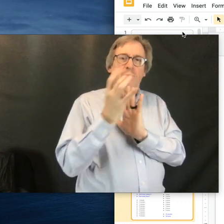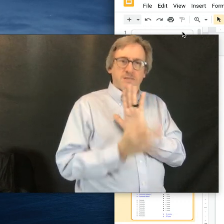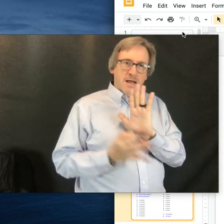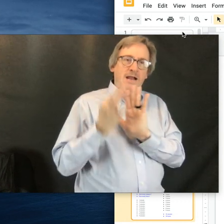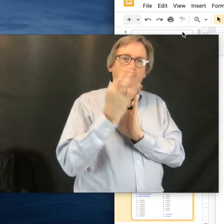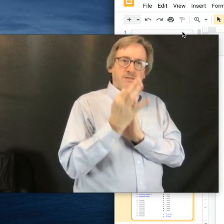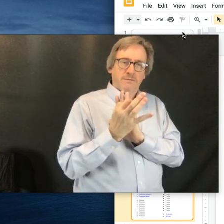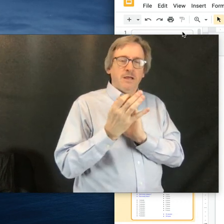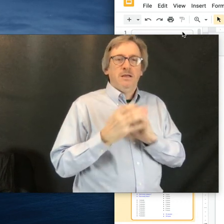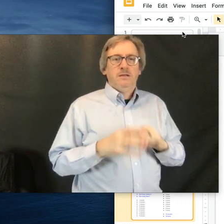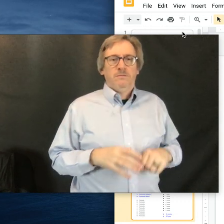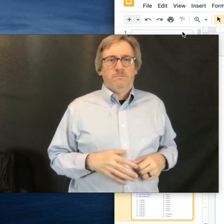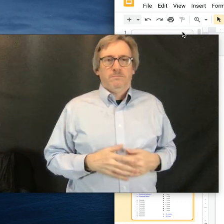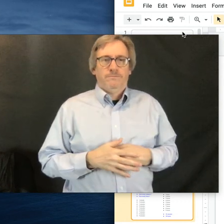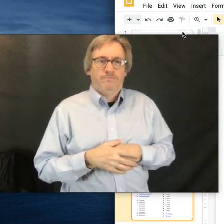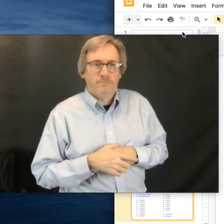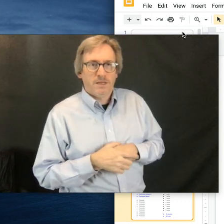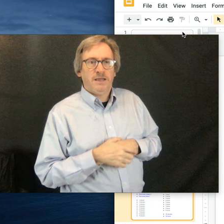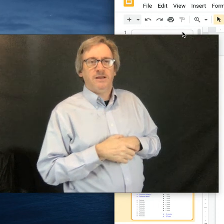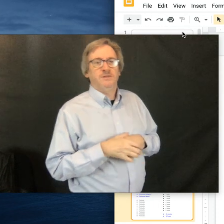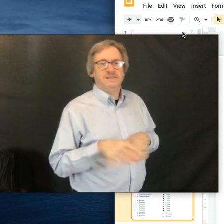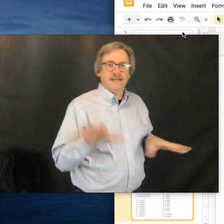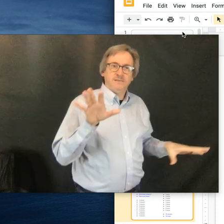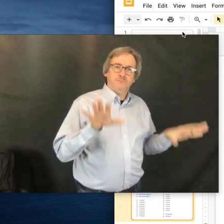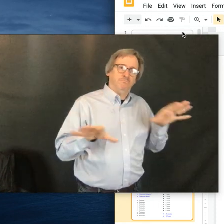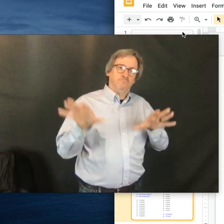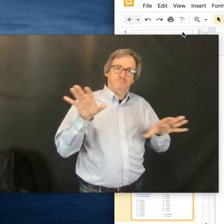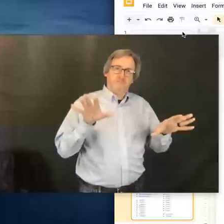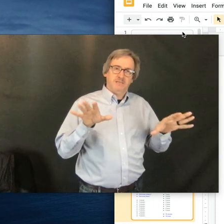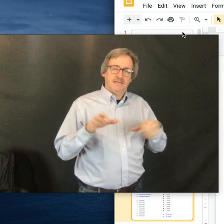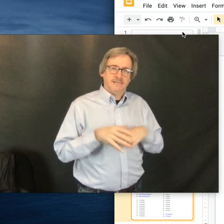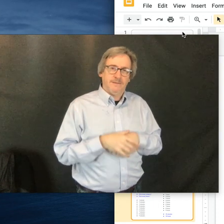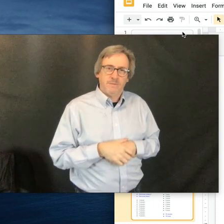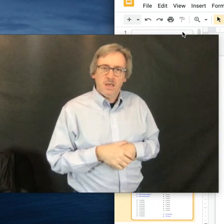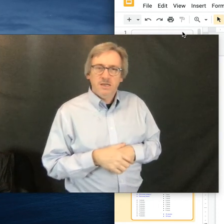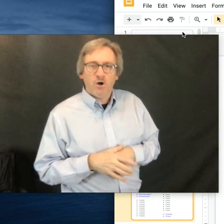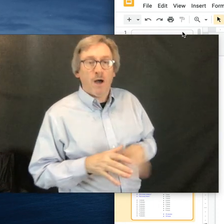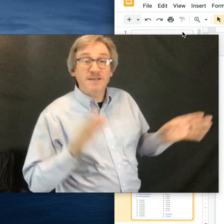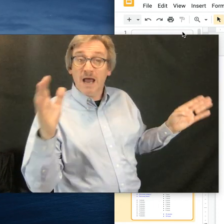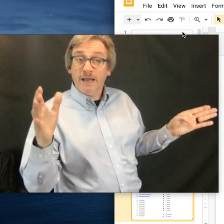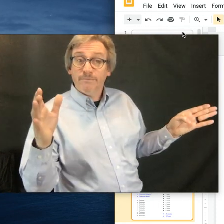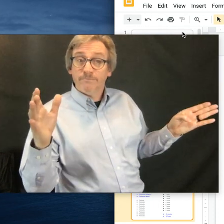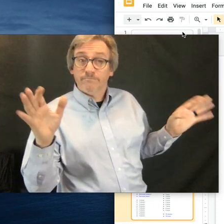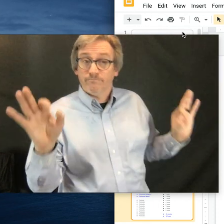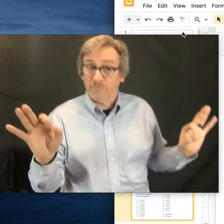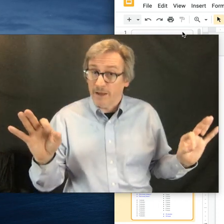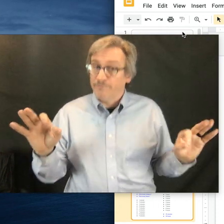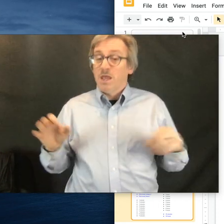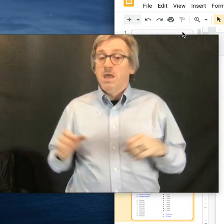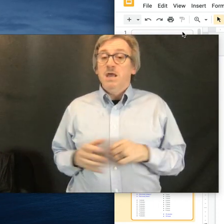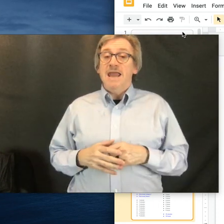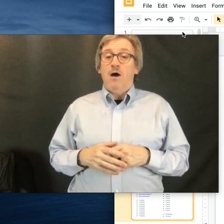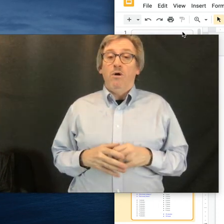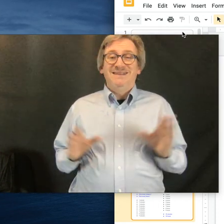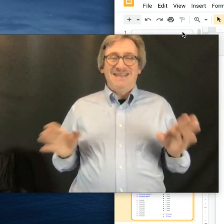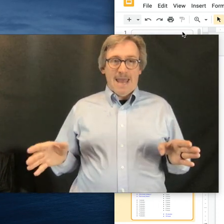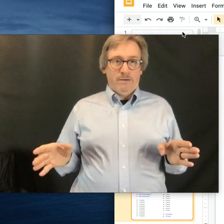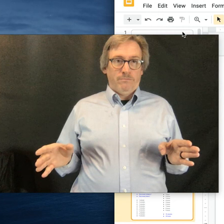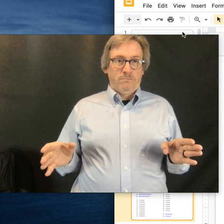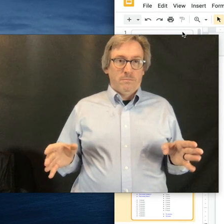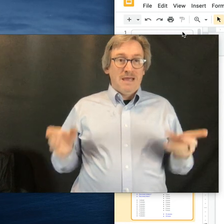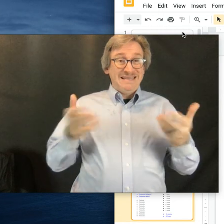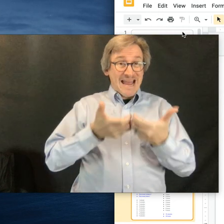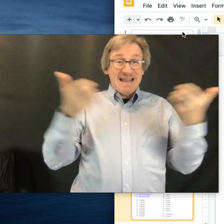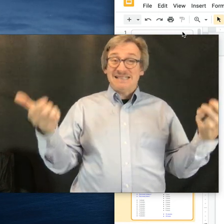8 hours, 9 hours. 10. Can't do the states. It's not the same. So up to 9. Okay. Now,